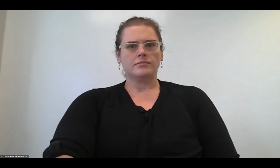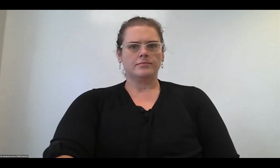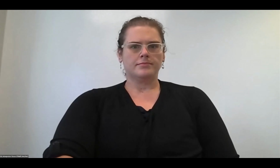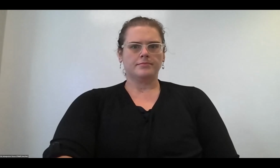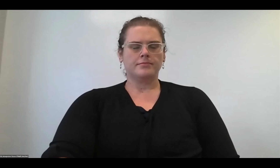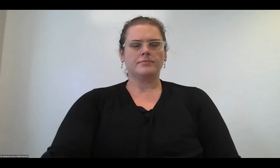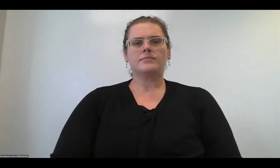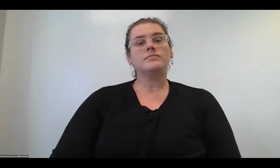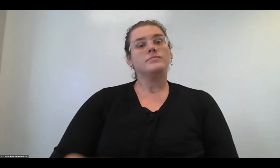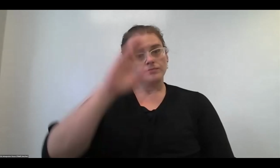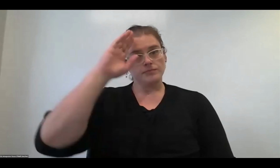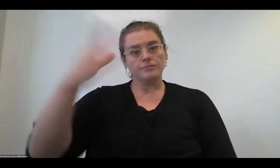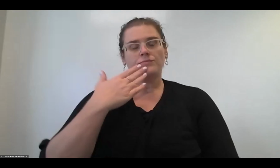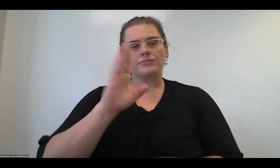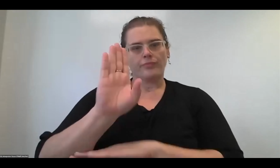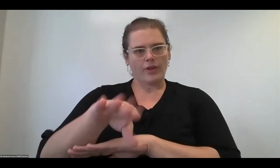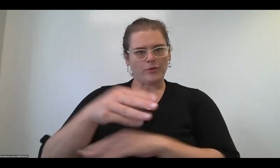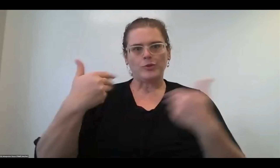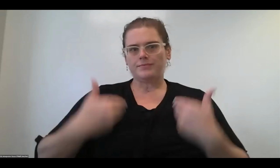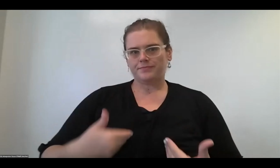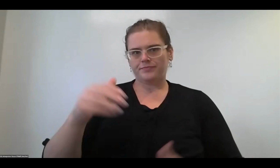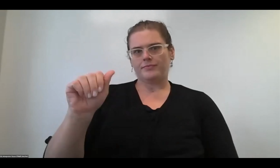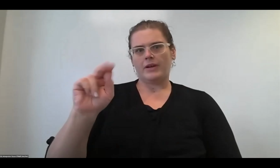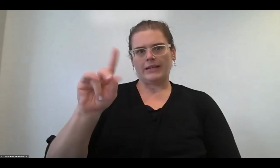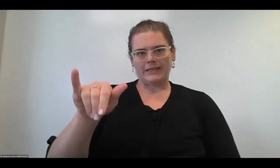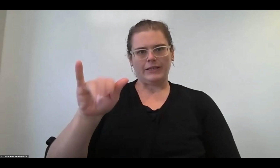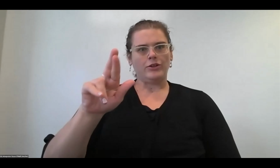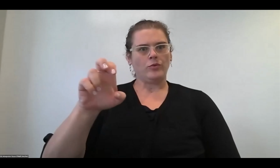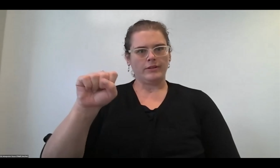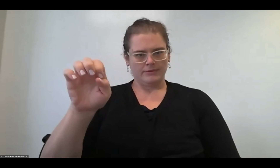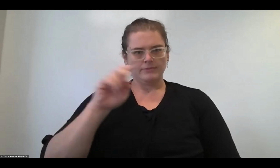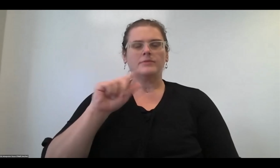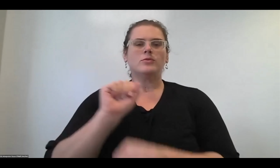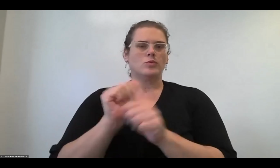Good afternoon, folks. This is Andy Reese with Department on Disability Services.